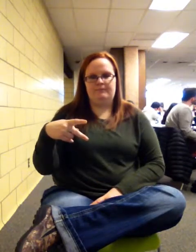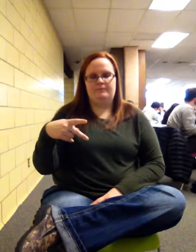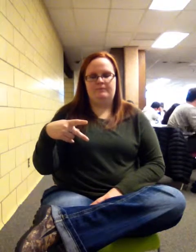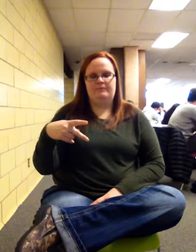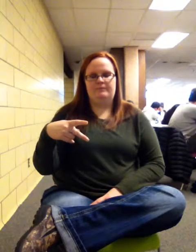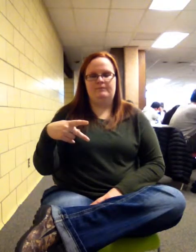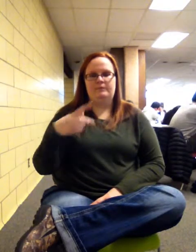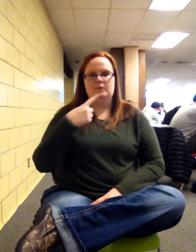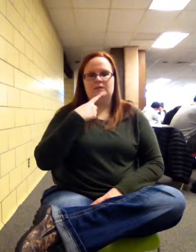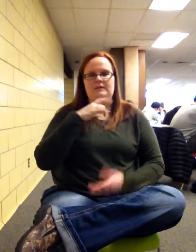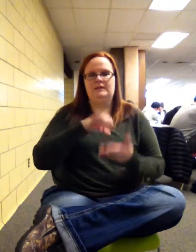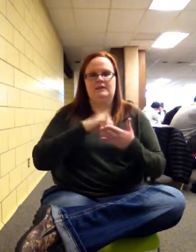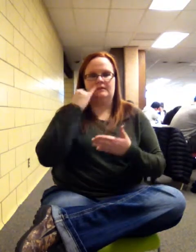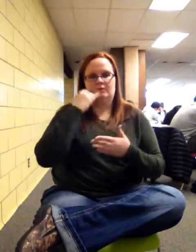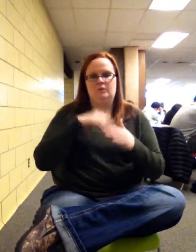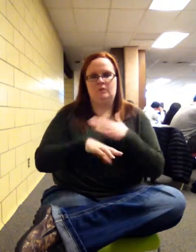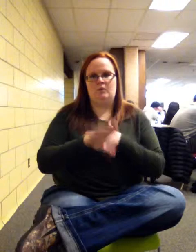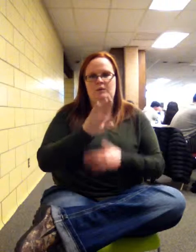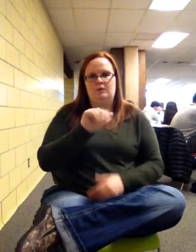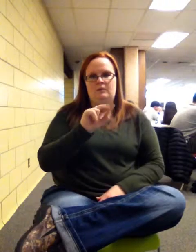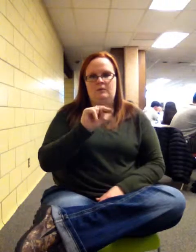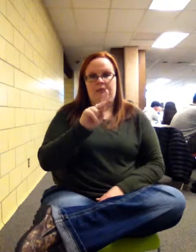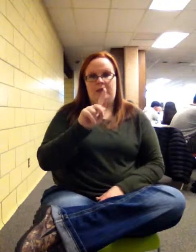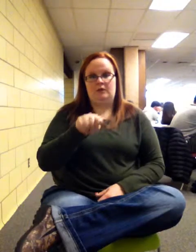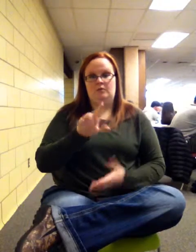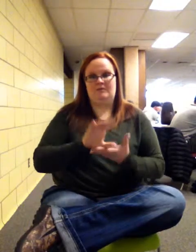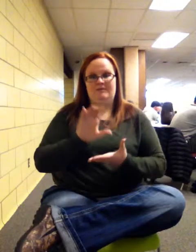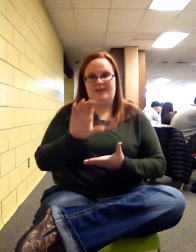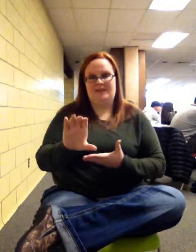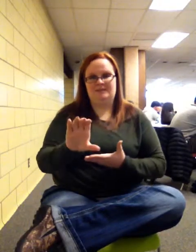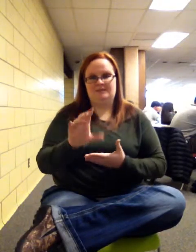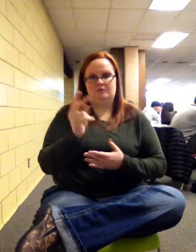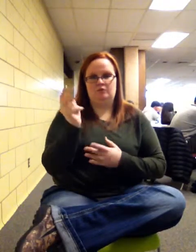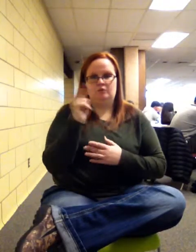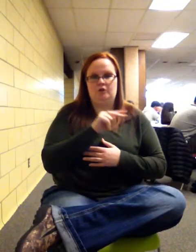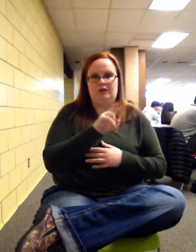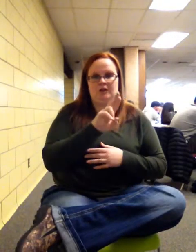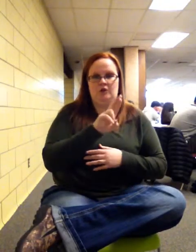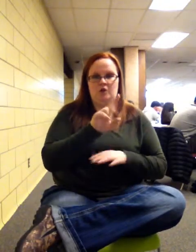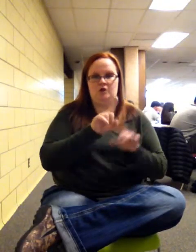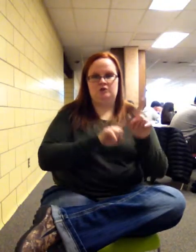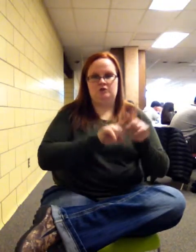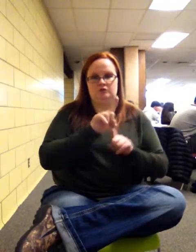So we're saying if we walk into the bank and we invest, we're looking at R star inflation premium and maturity risk premium.